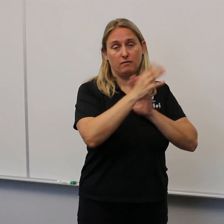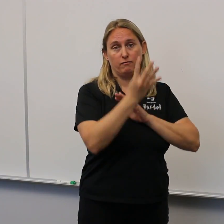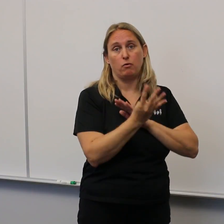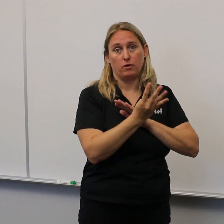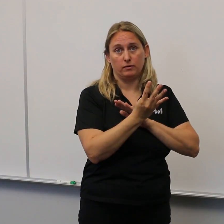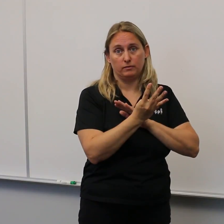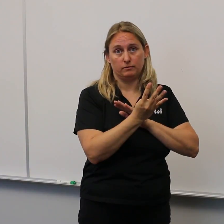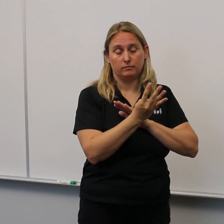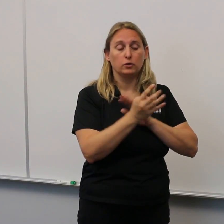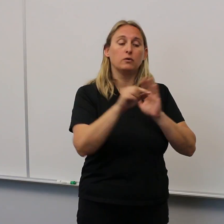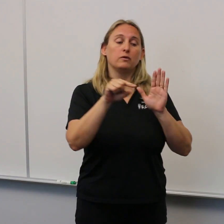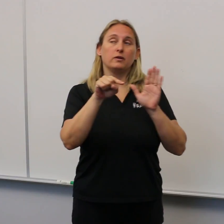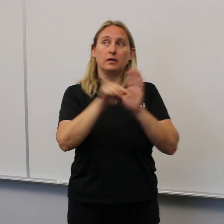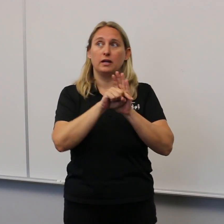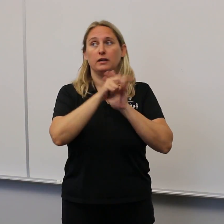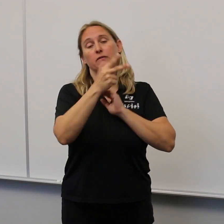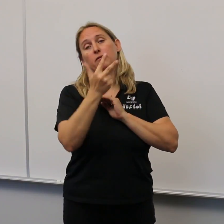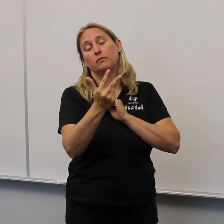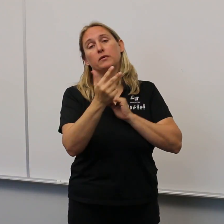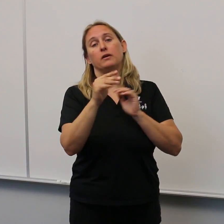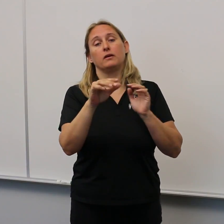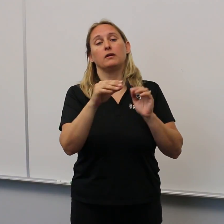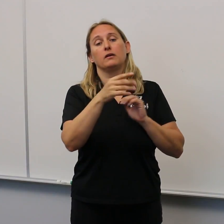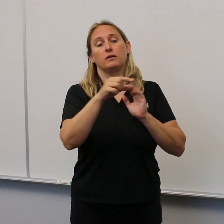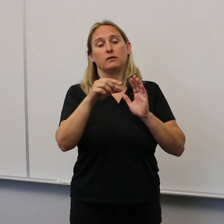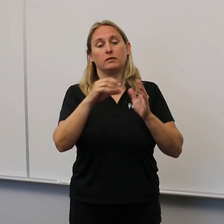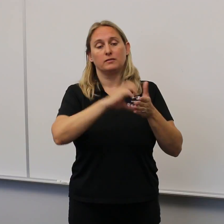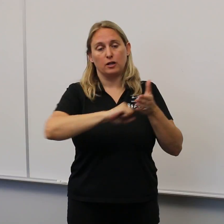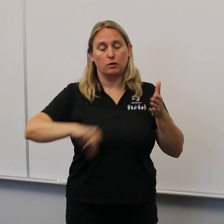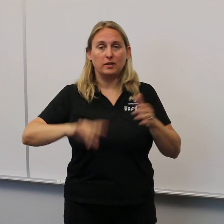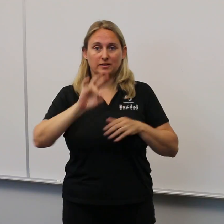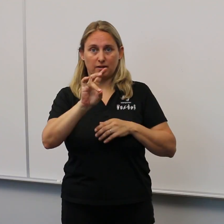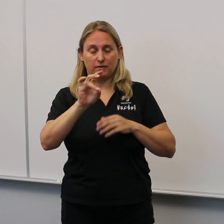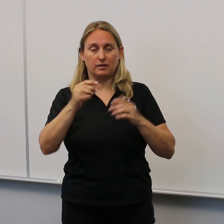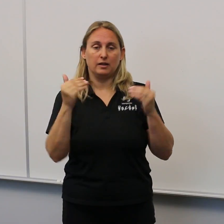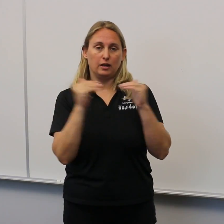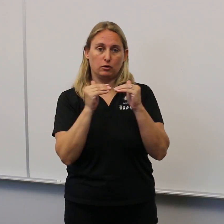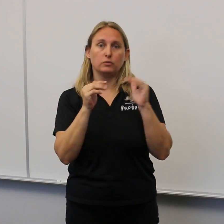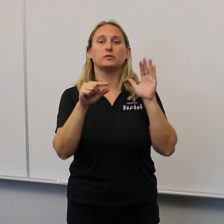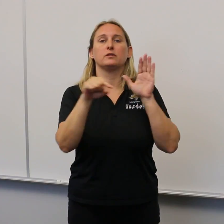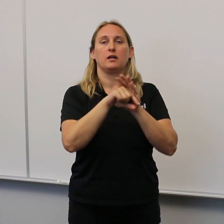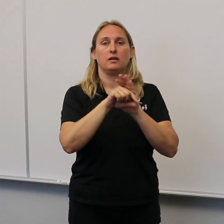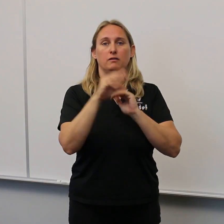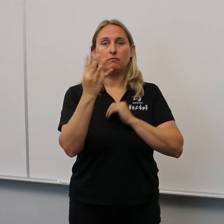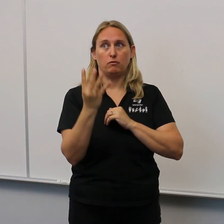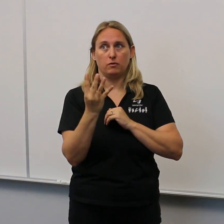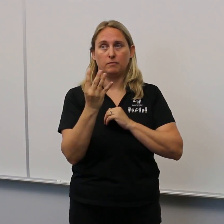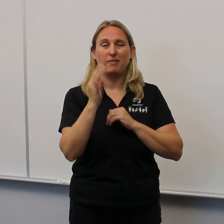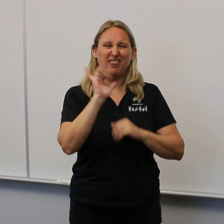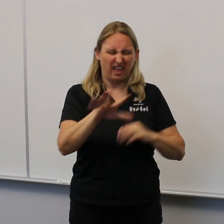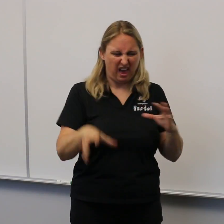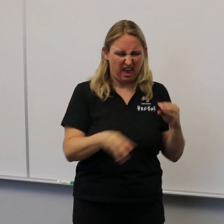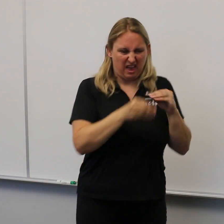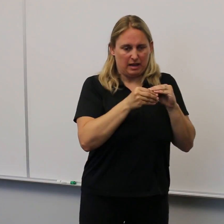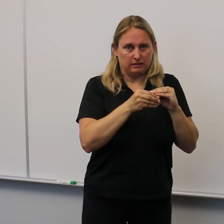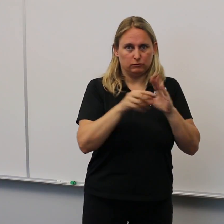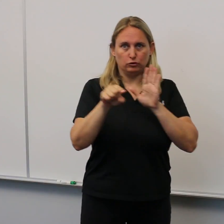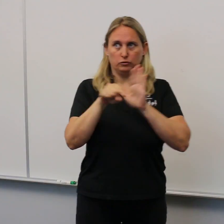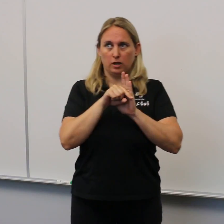3 take away 7 is negative 4. So that's adding and subtracting with integers, and now we can move into